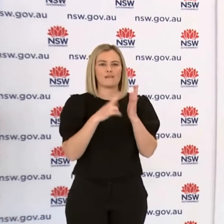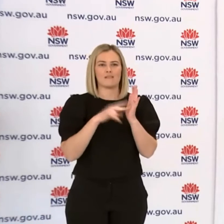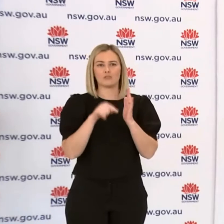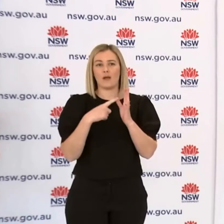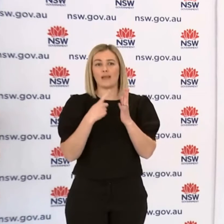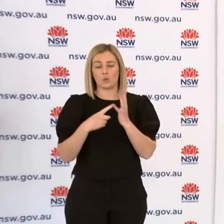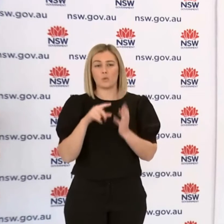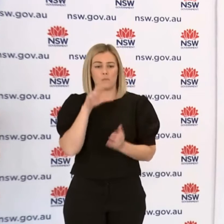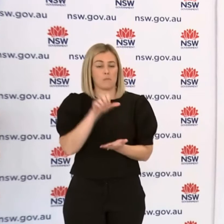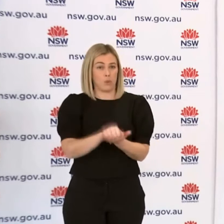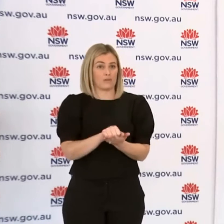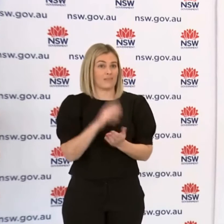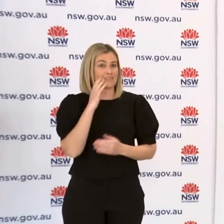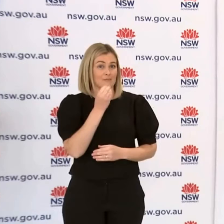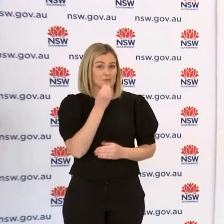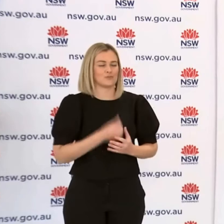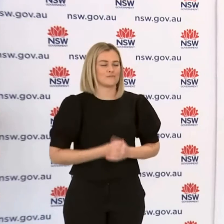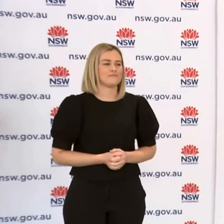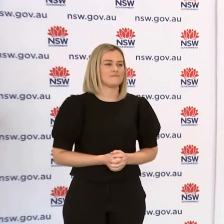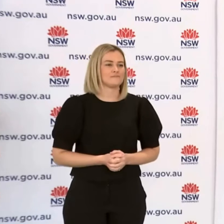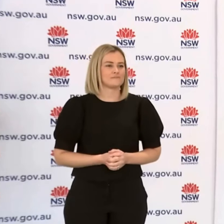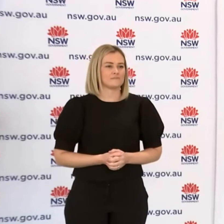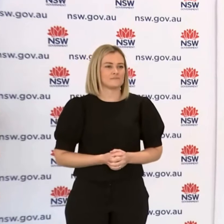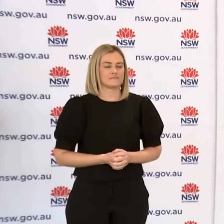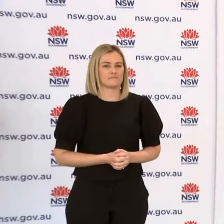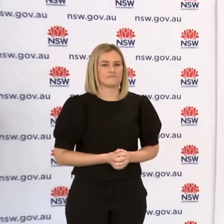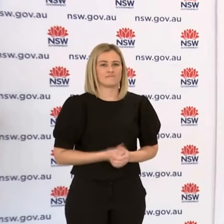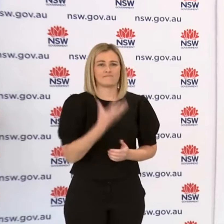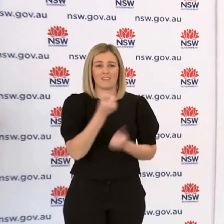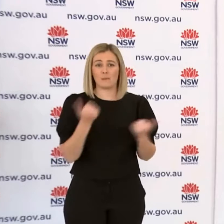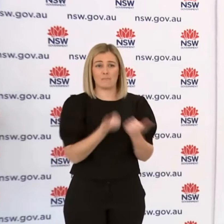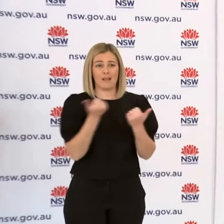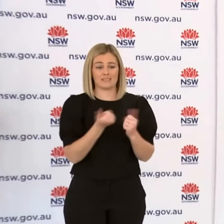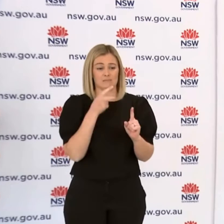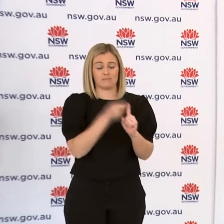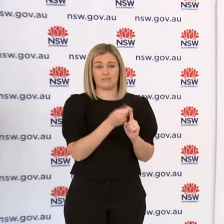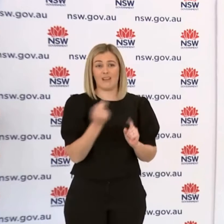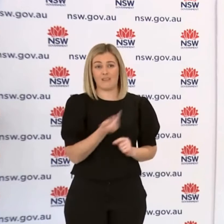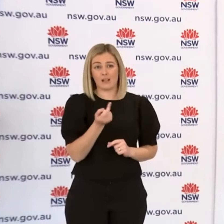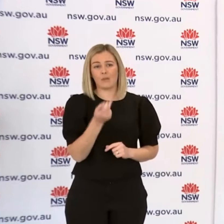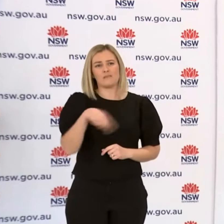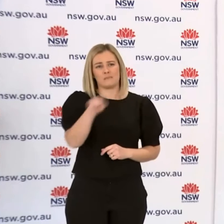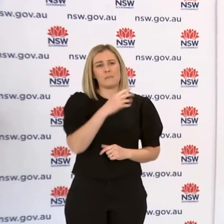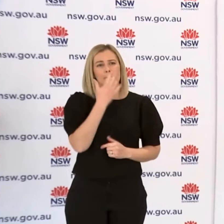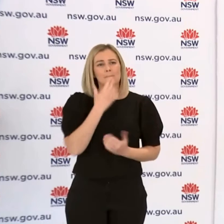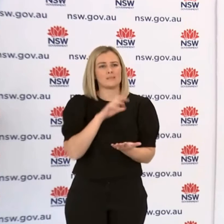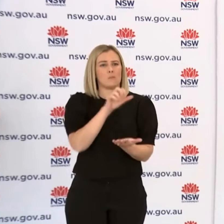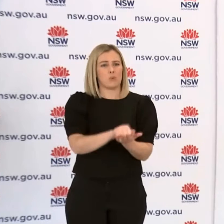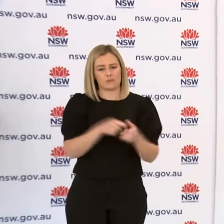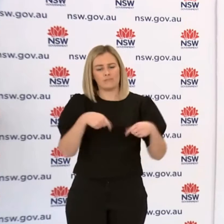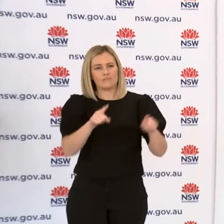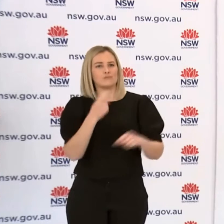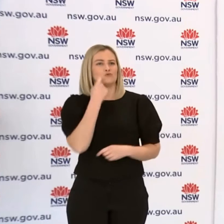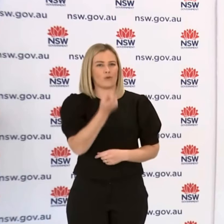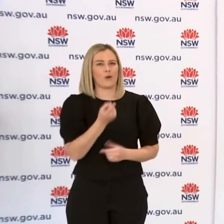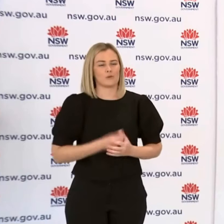nsw.gov.au this afternoon. They're just putting that connection up there for you. So sometime this afternoon, maybe after about 2 or 3,